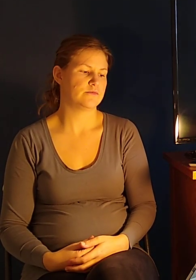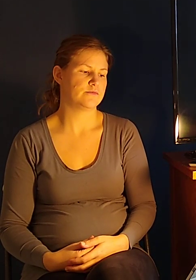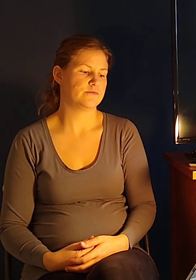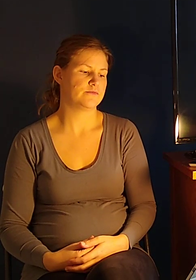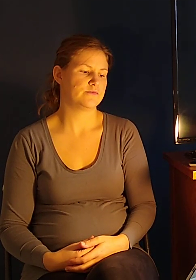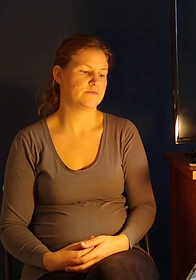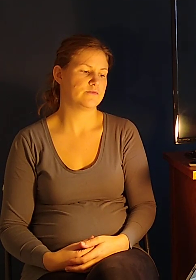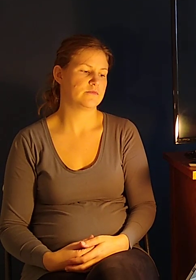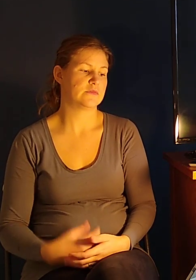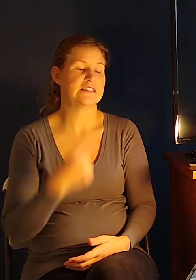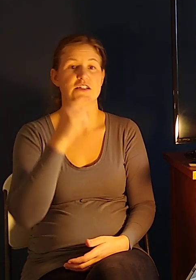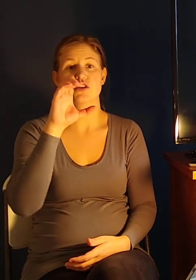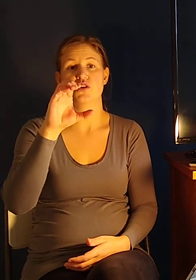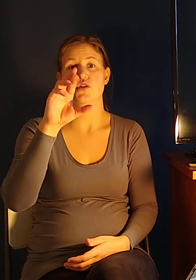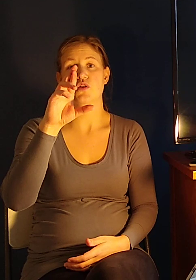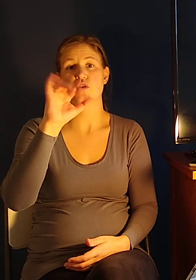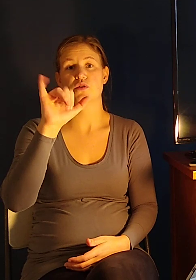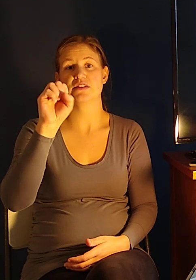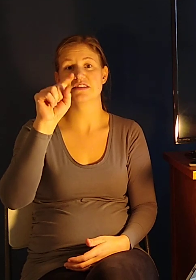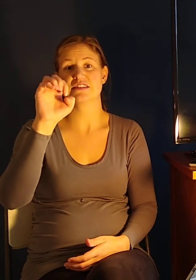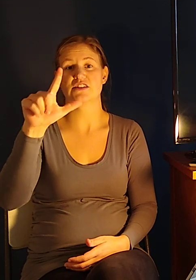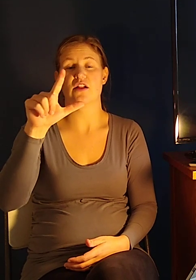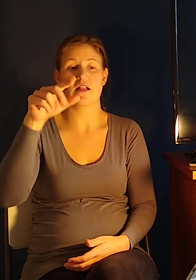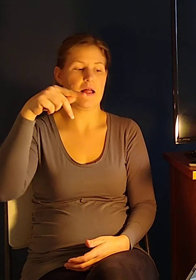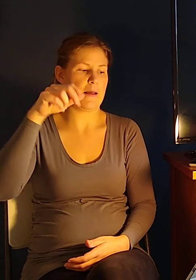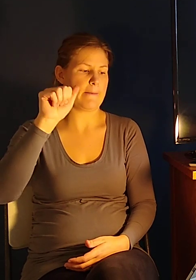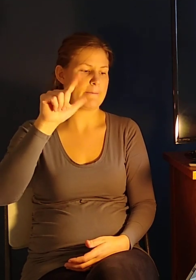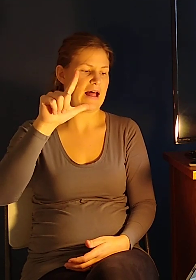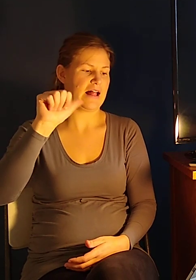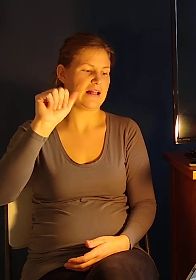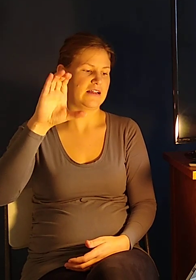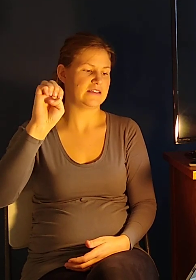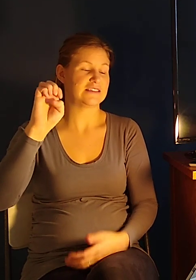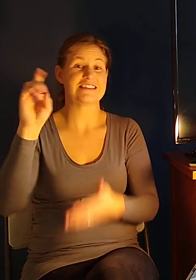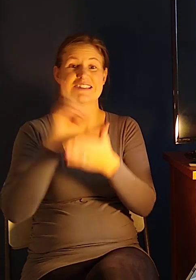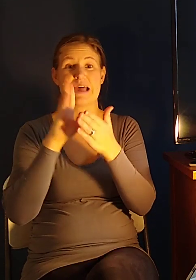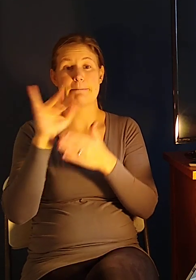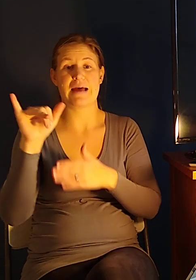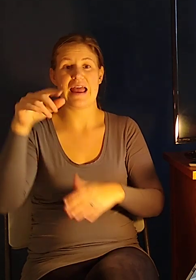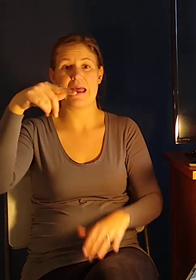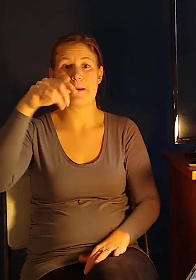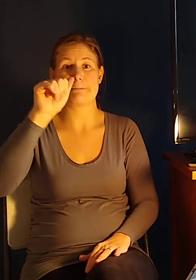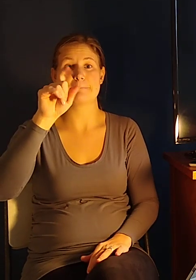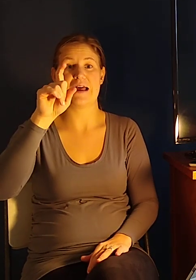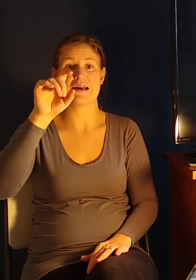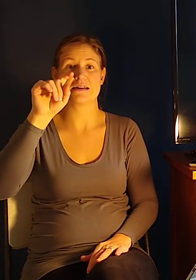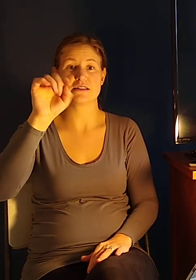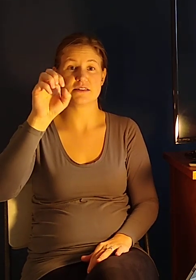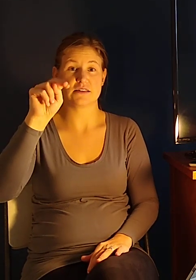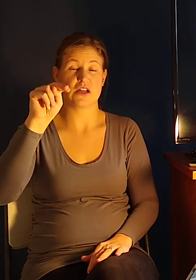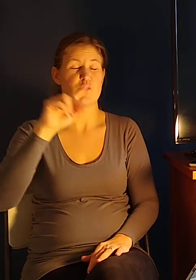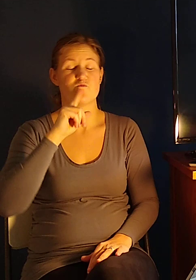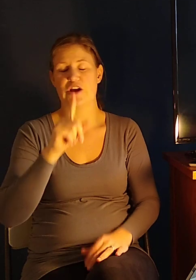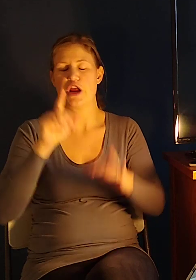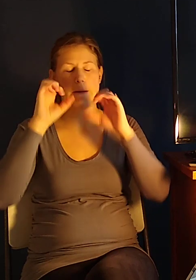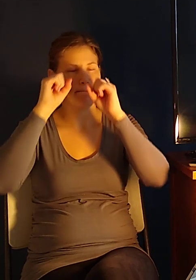Well, this is the Crystal Palace. It was designed by Joseph Paxton, and it was a spectacular demonstration of